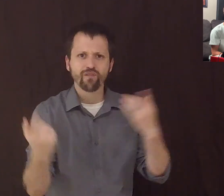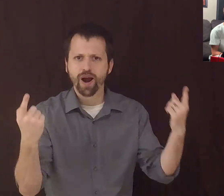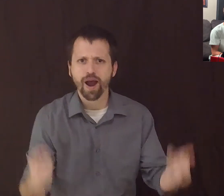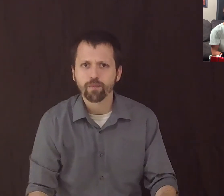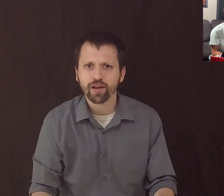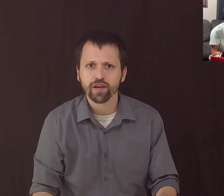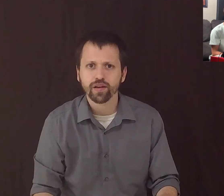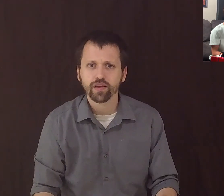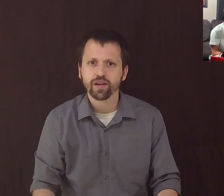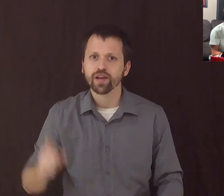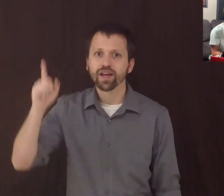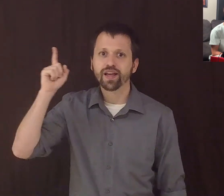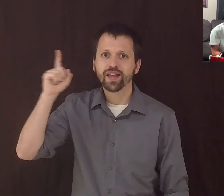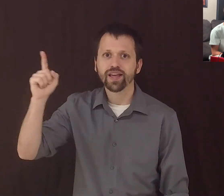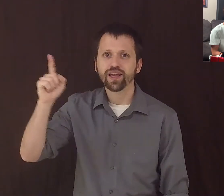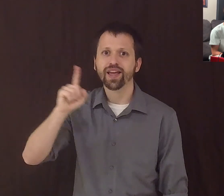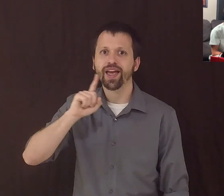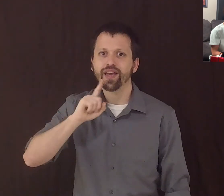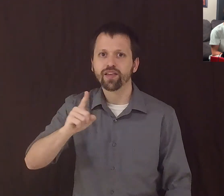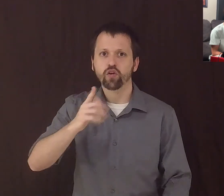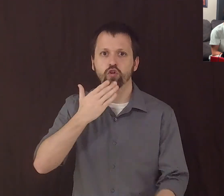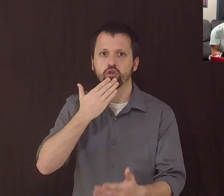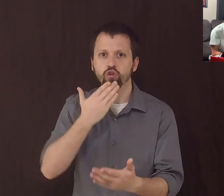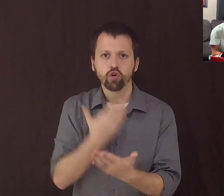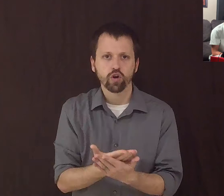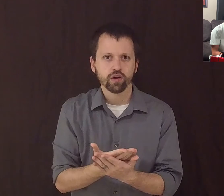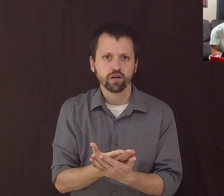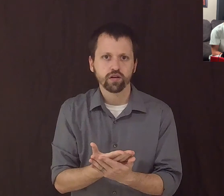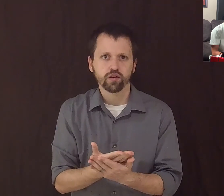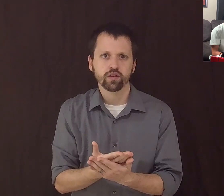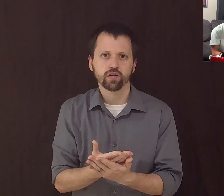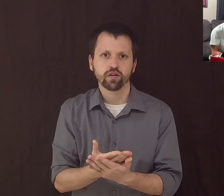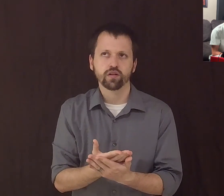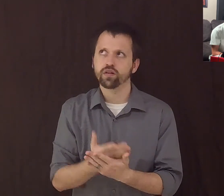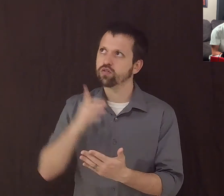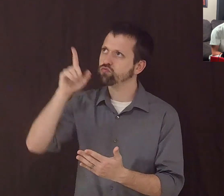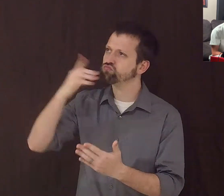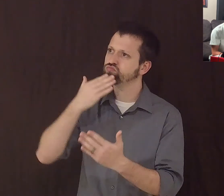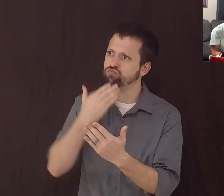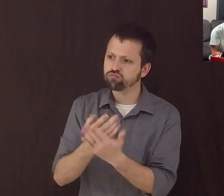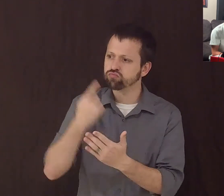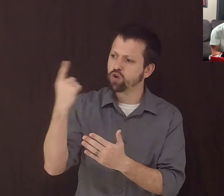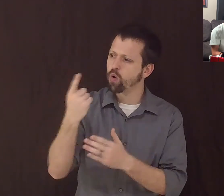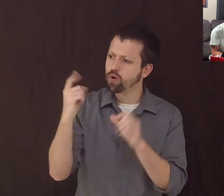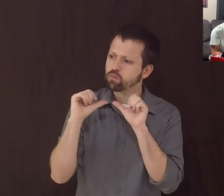what happens, God remains good. His goodness endures.